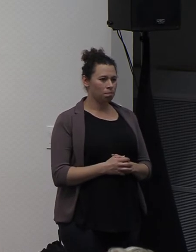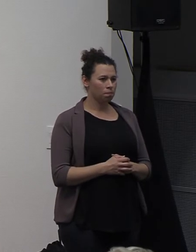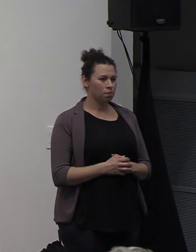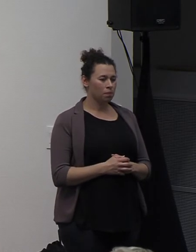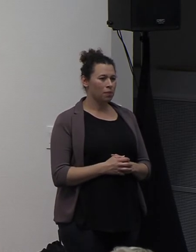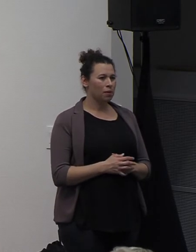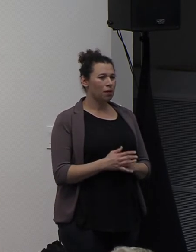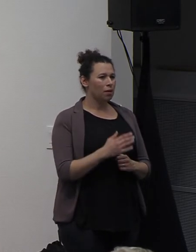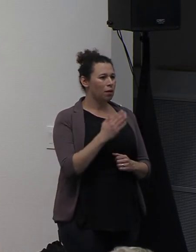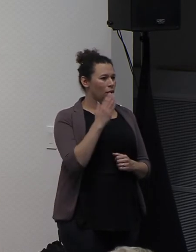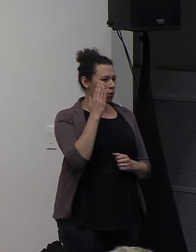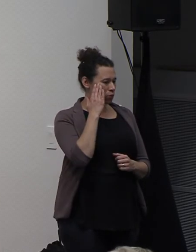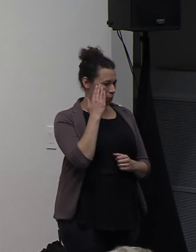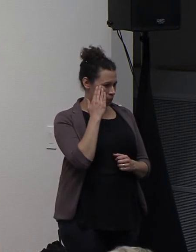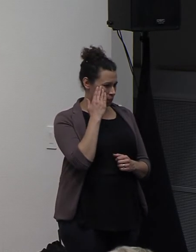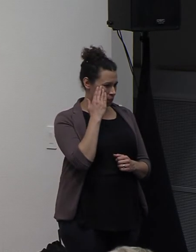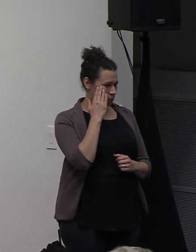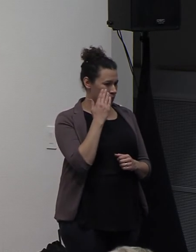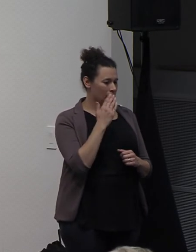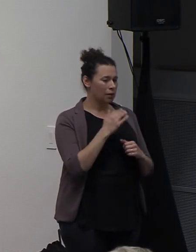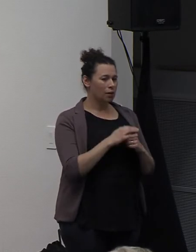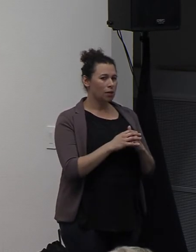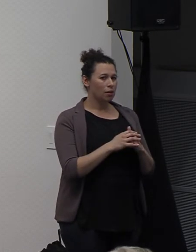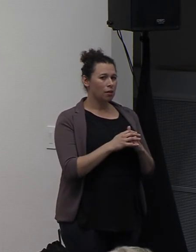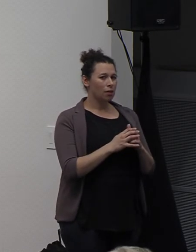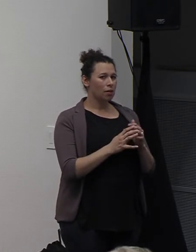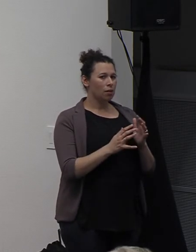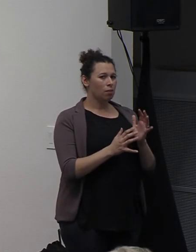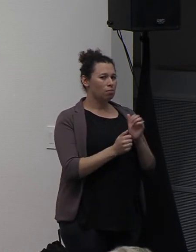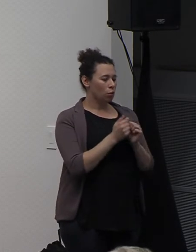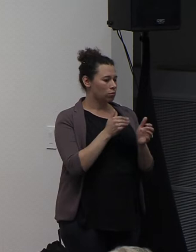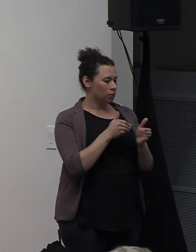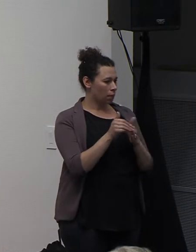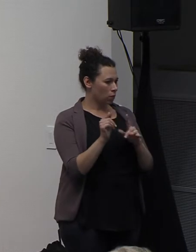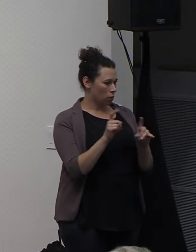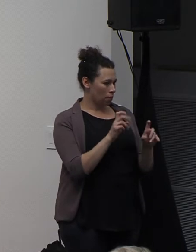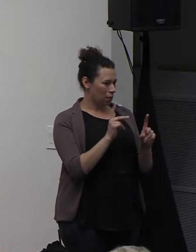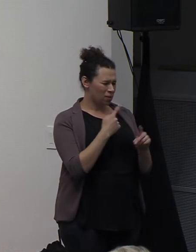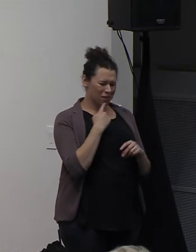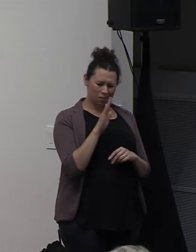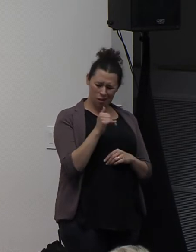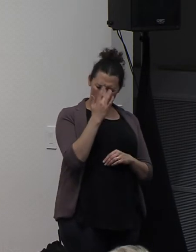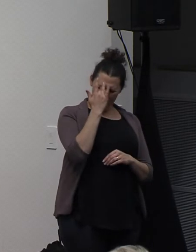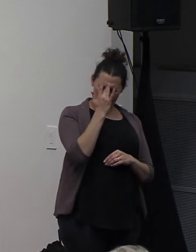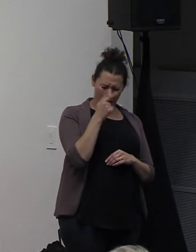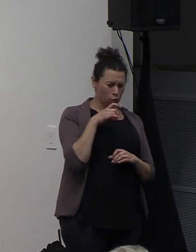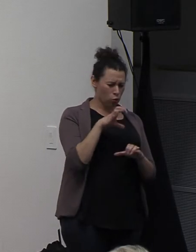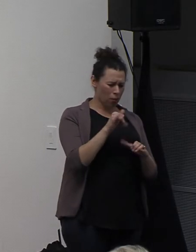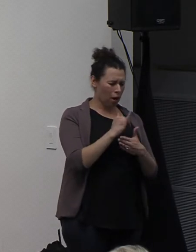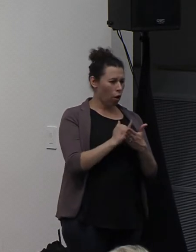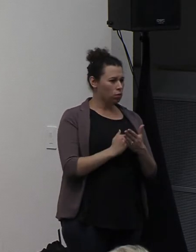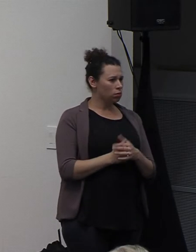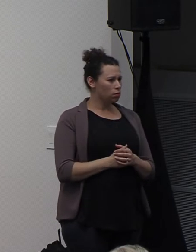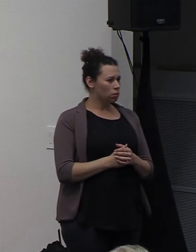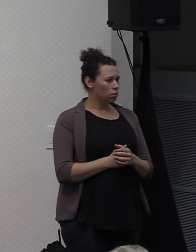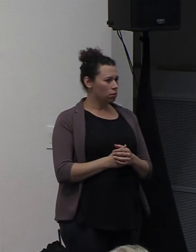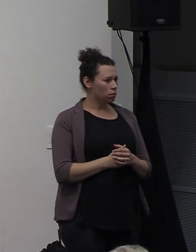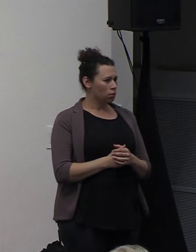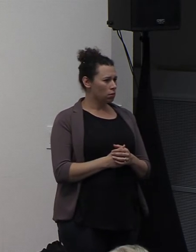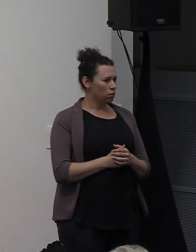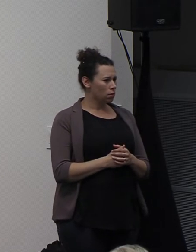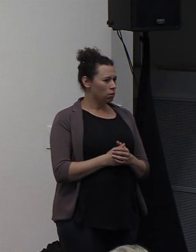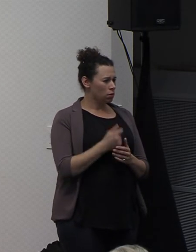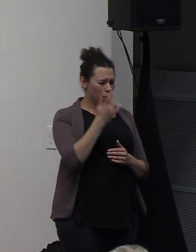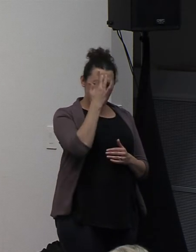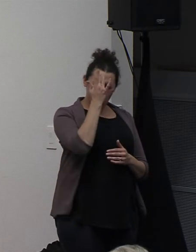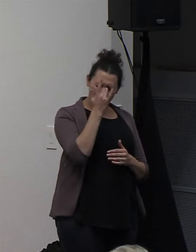You know, the most question what the people ask me is why I do that, you know? Why you do that, you do all